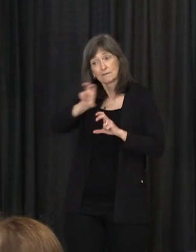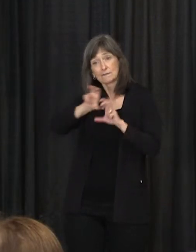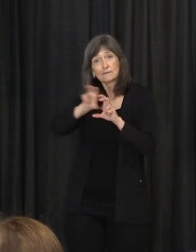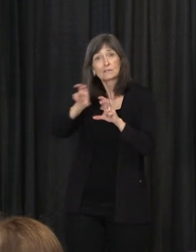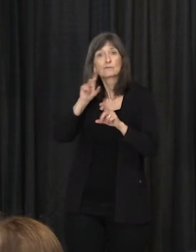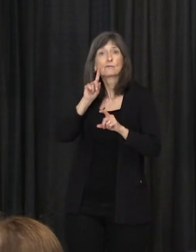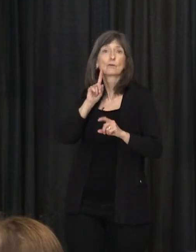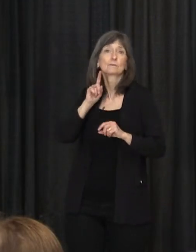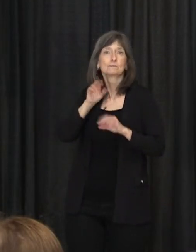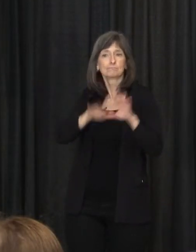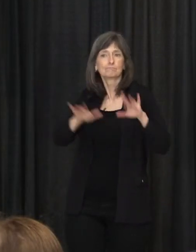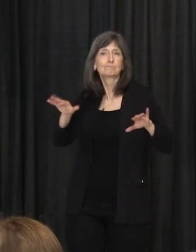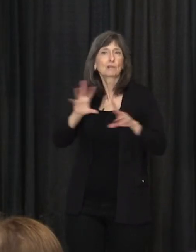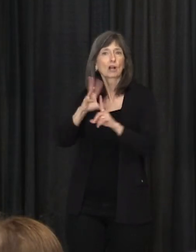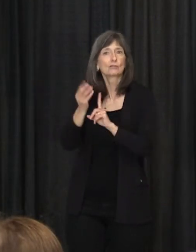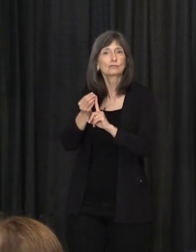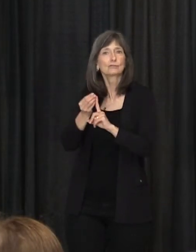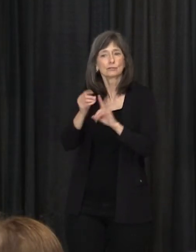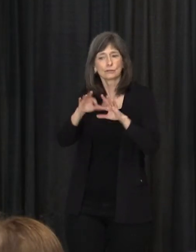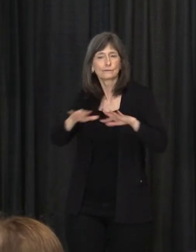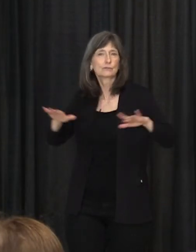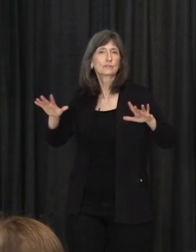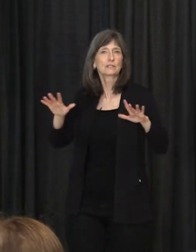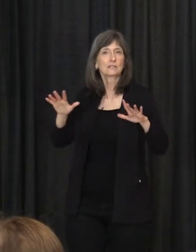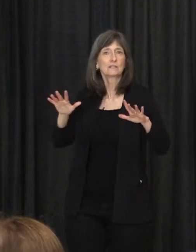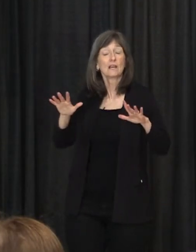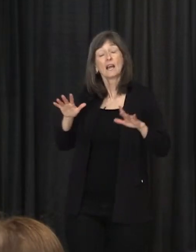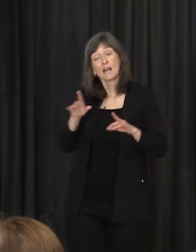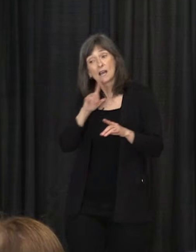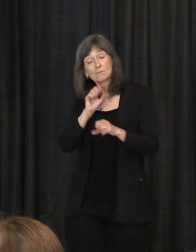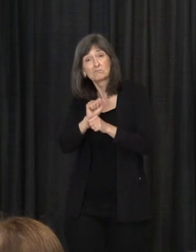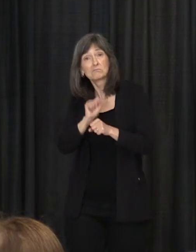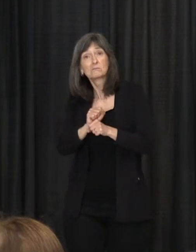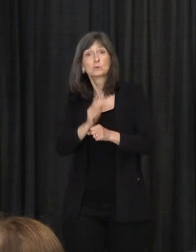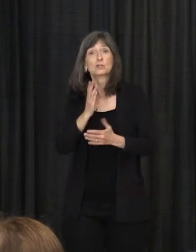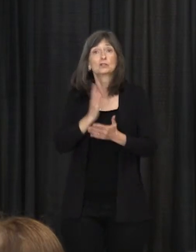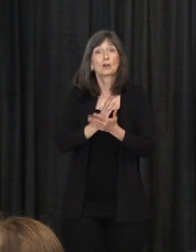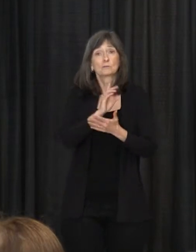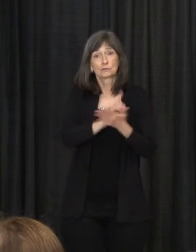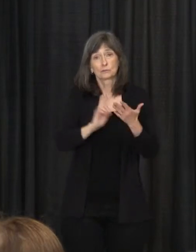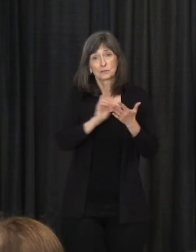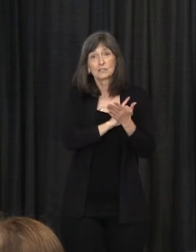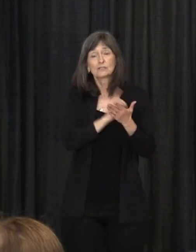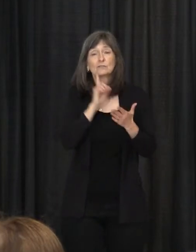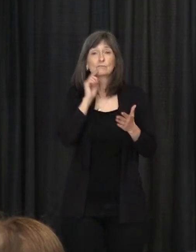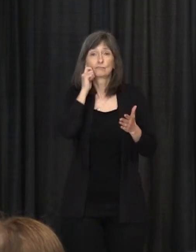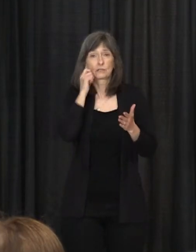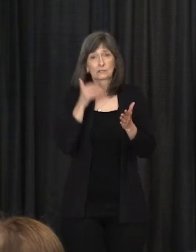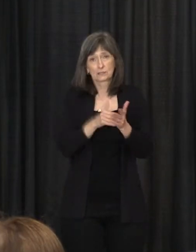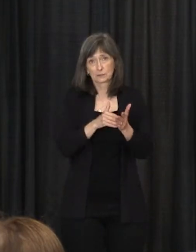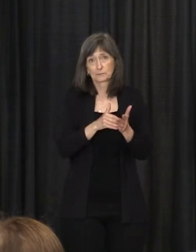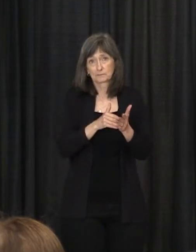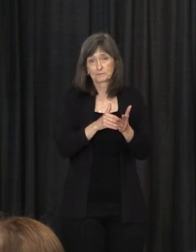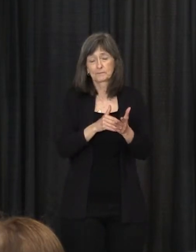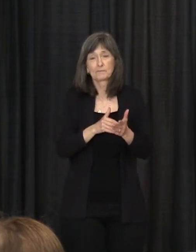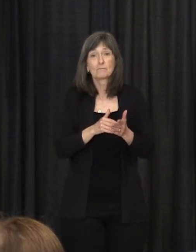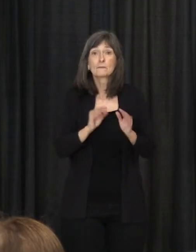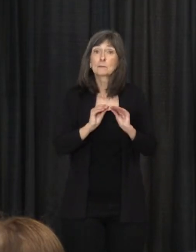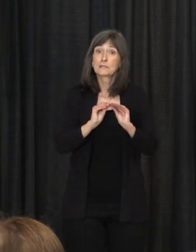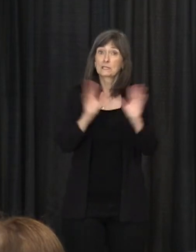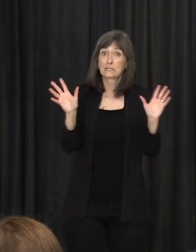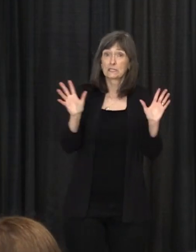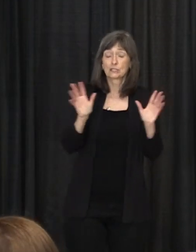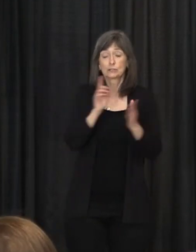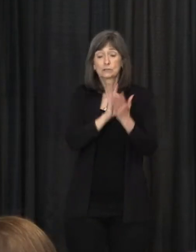diversity in our communities, and to address discrimination and racism. Let's be perfectly clear. Discrimination